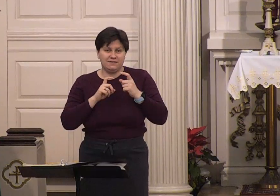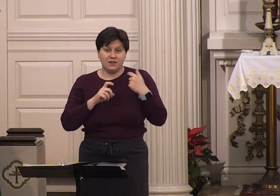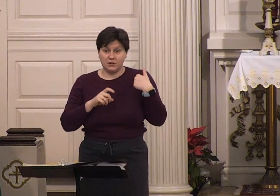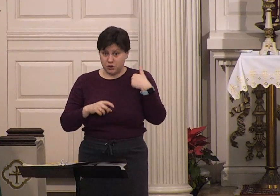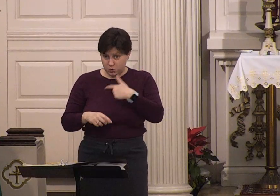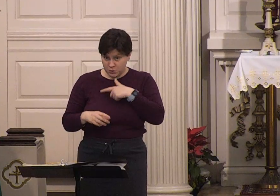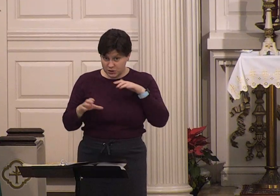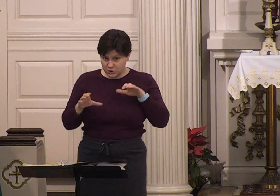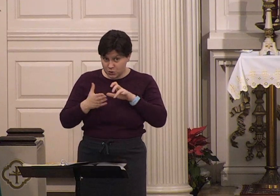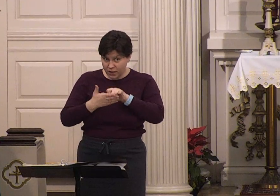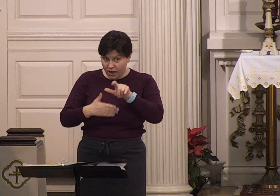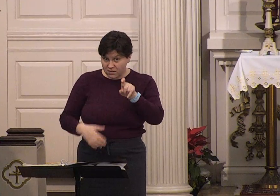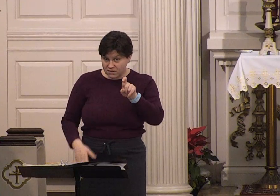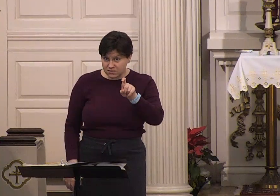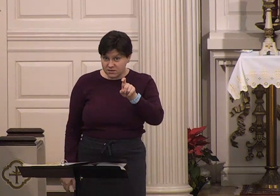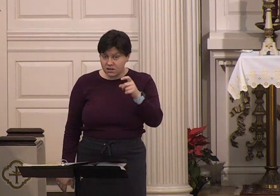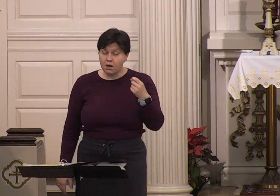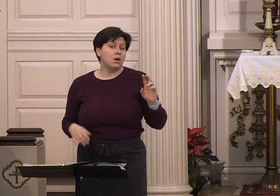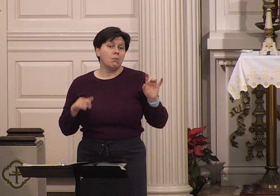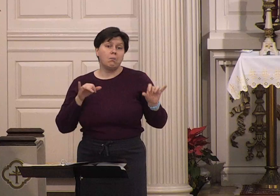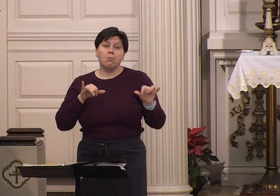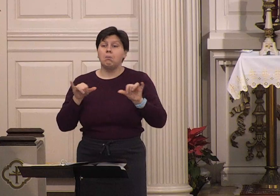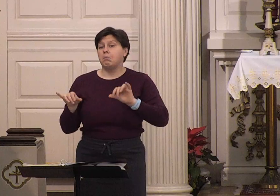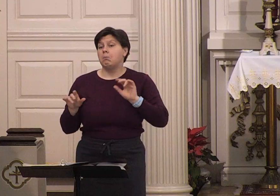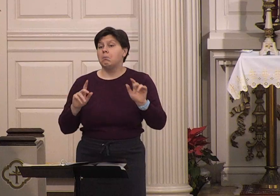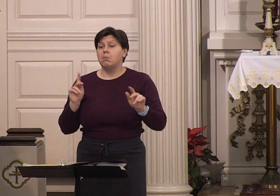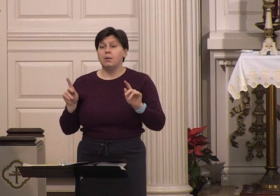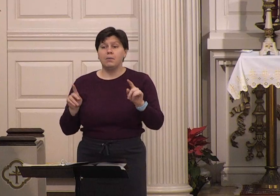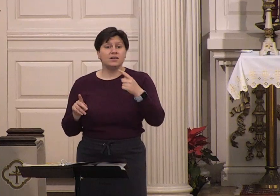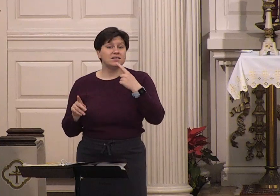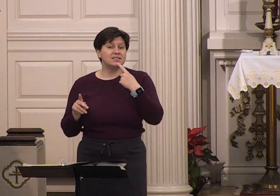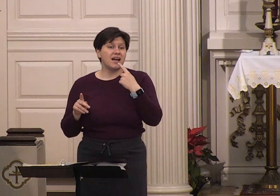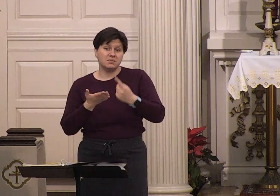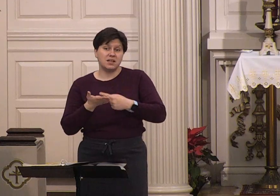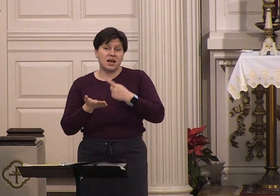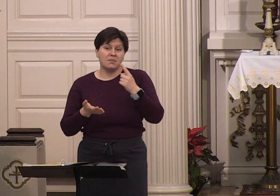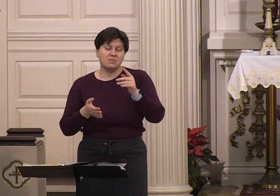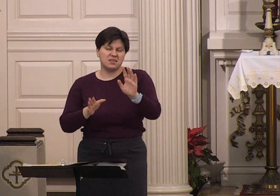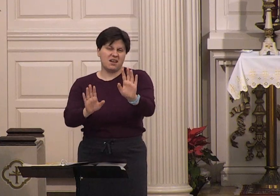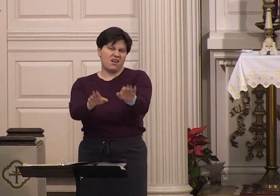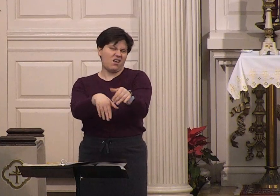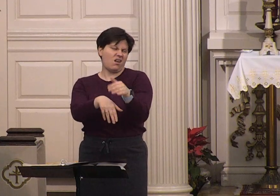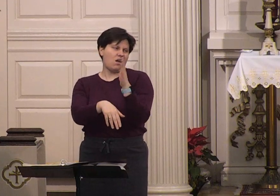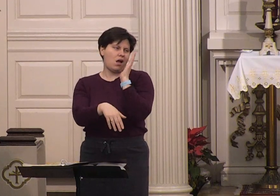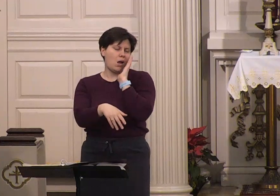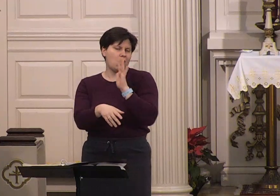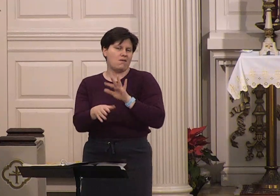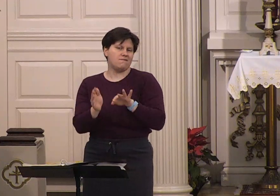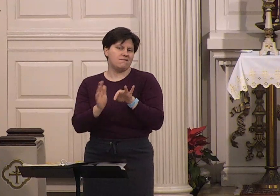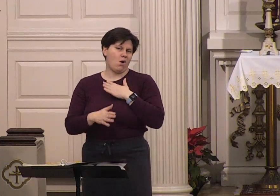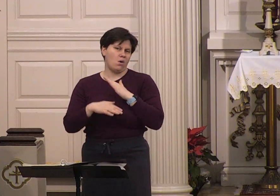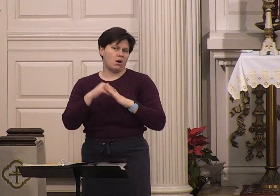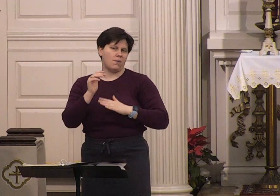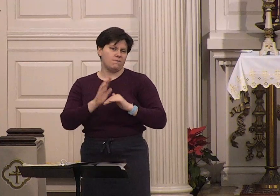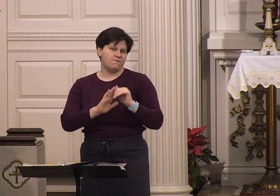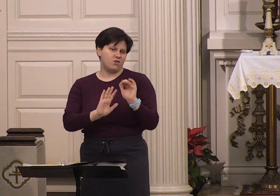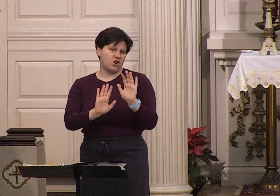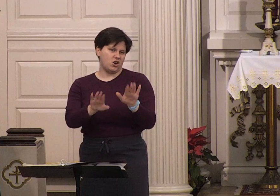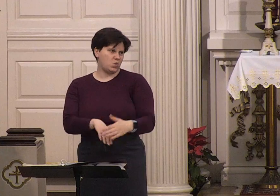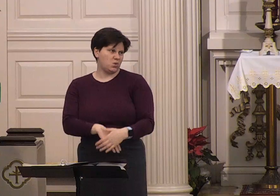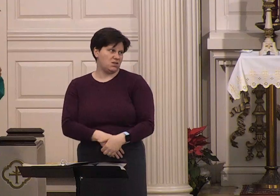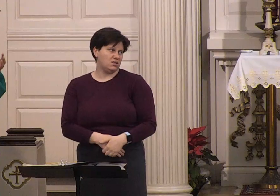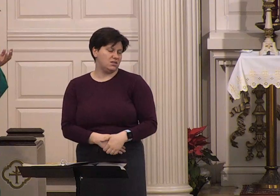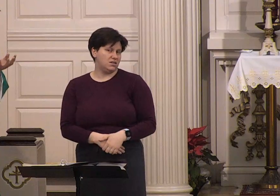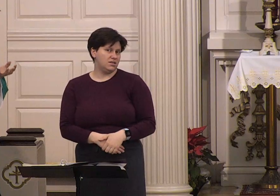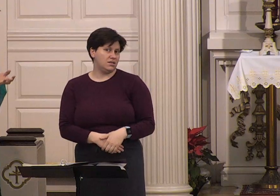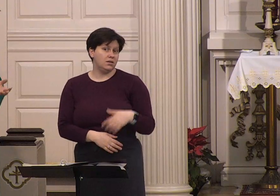Or just like people say, hey, I'll find my own comfort, thank you. Do we say to ourselves, I'm